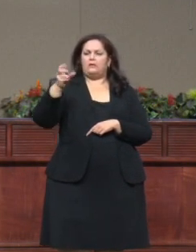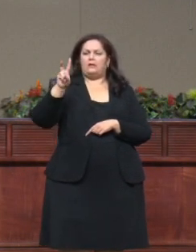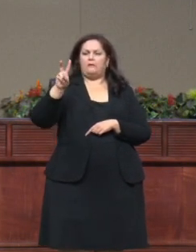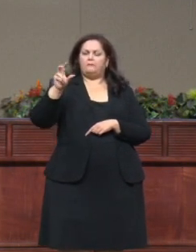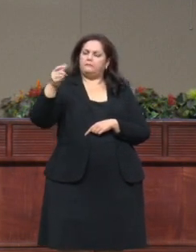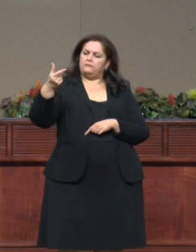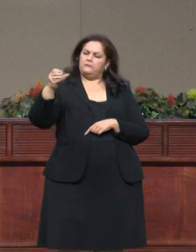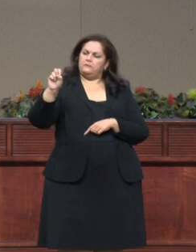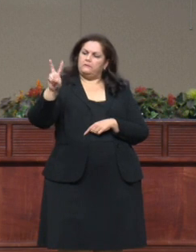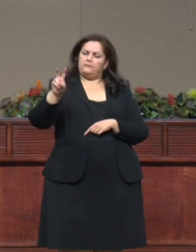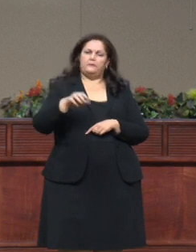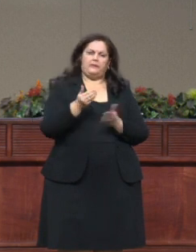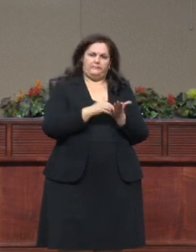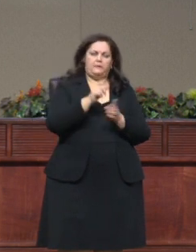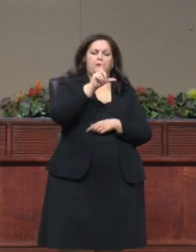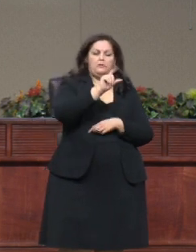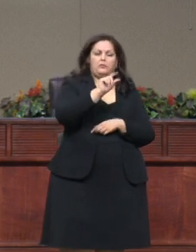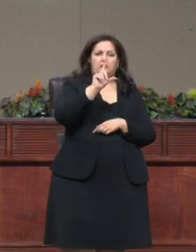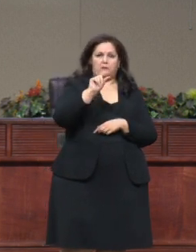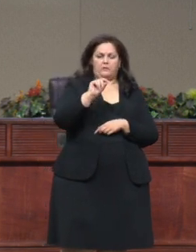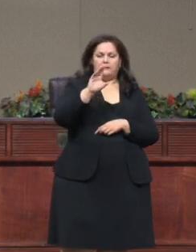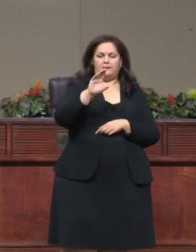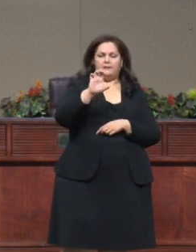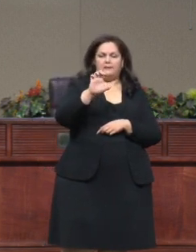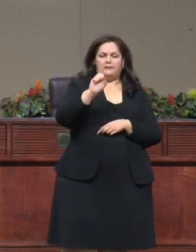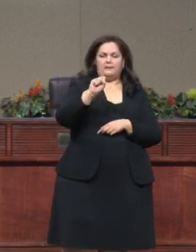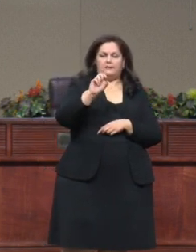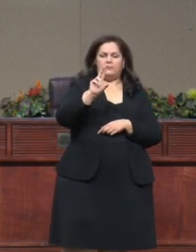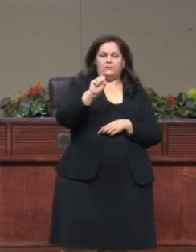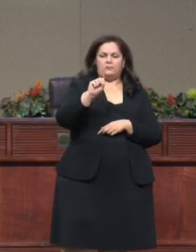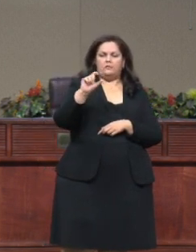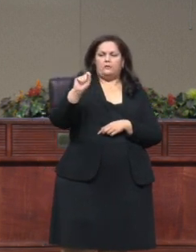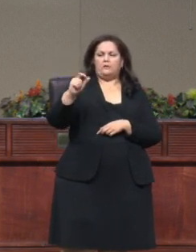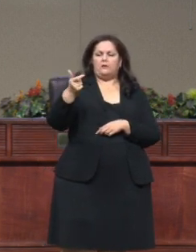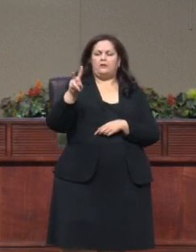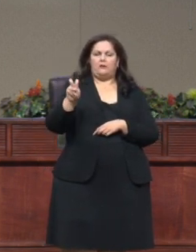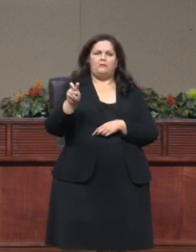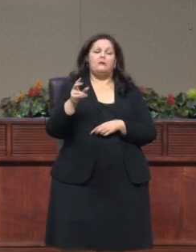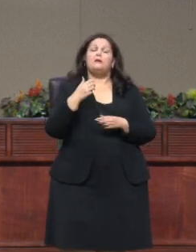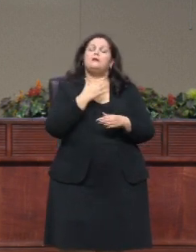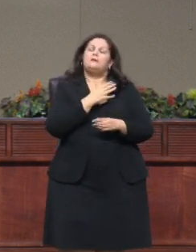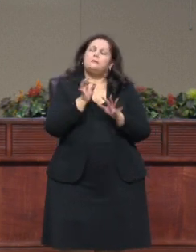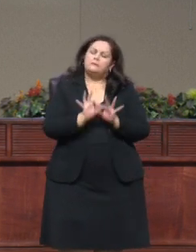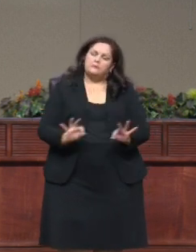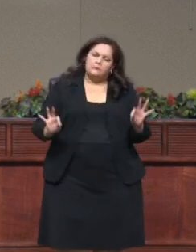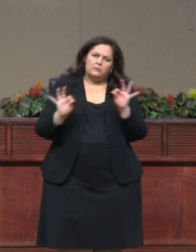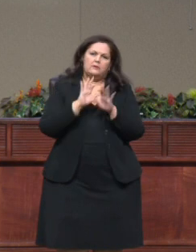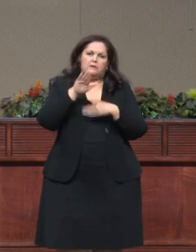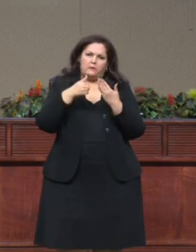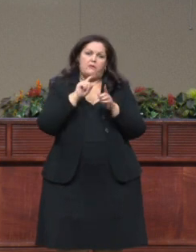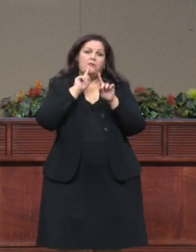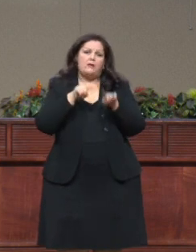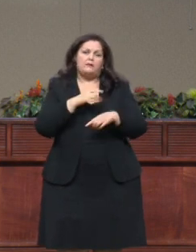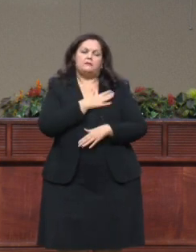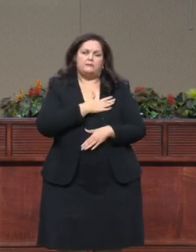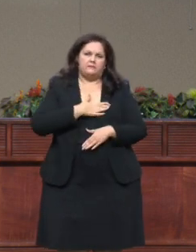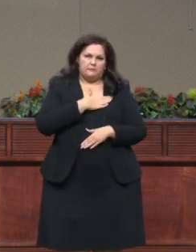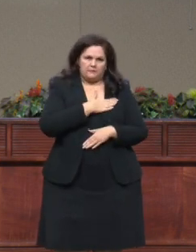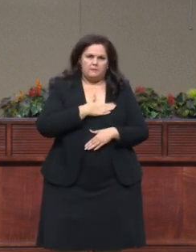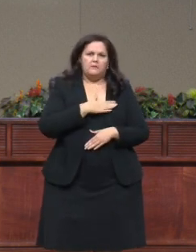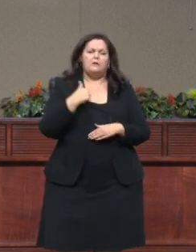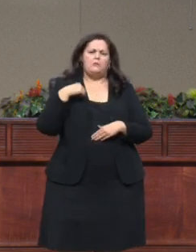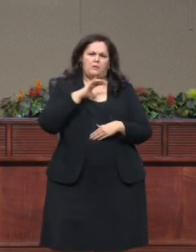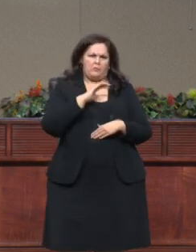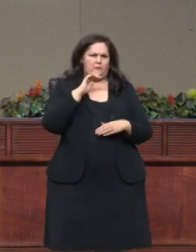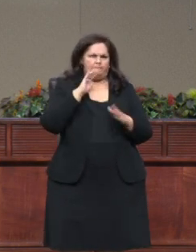2020census.gov. We want to make certain that every one of our residents are counted here within Orange County, and we will be doing outreach